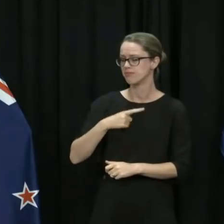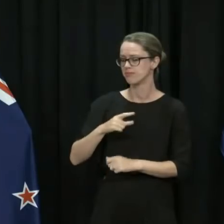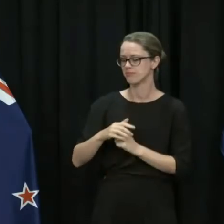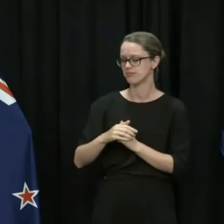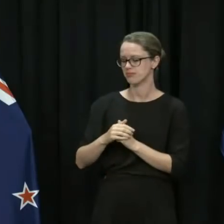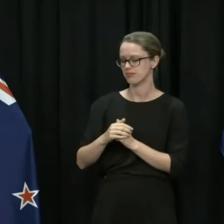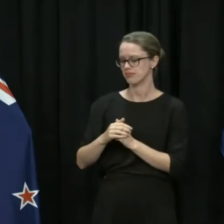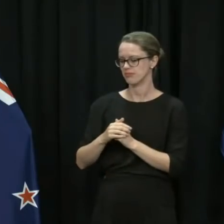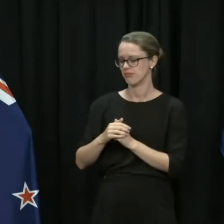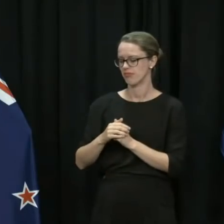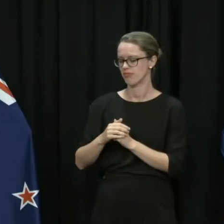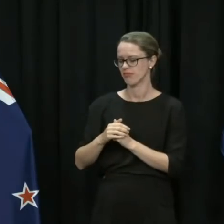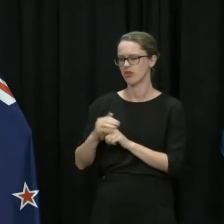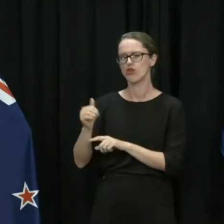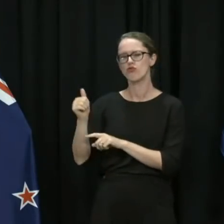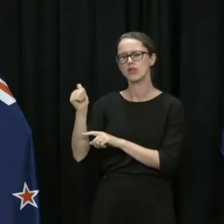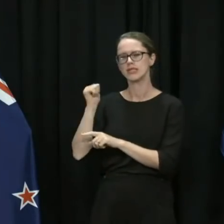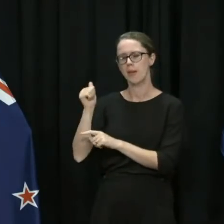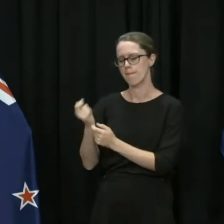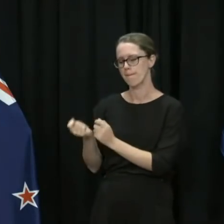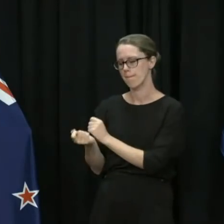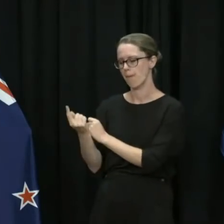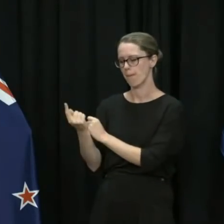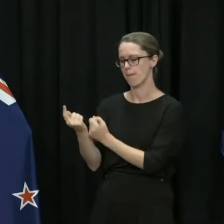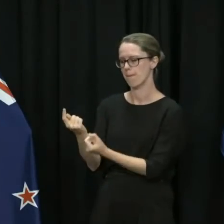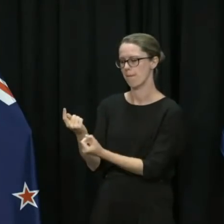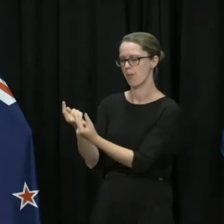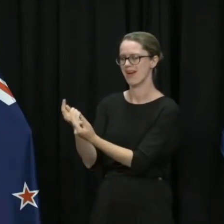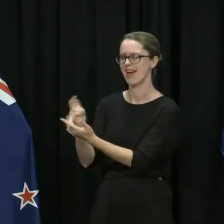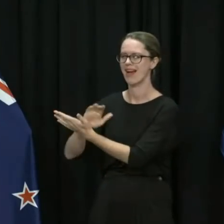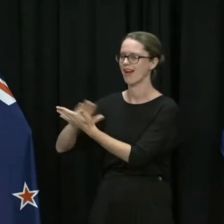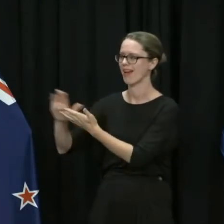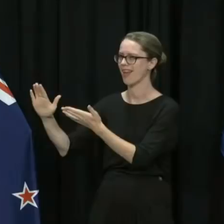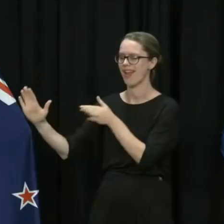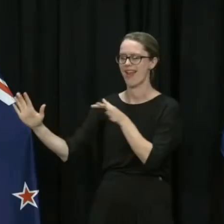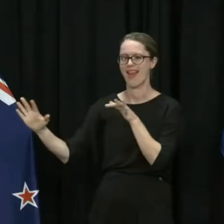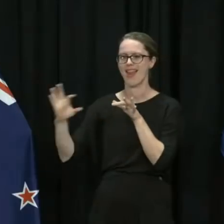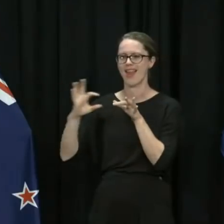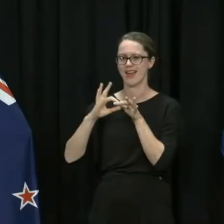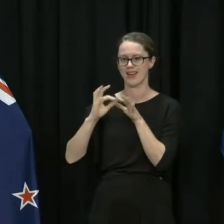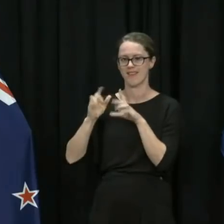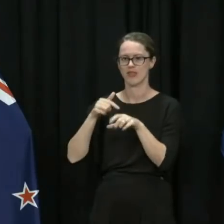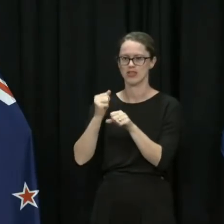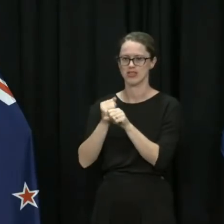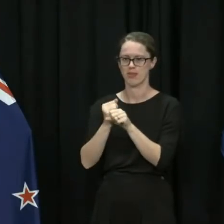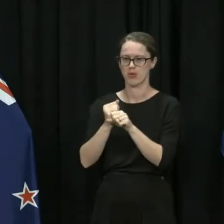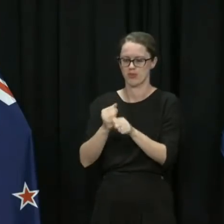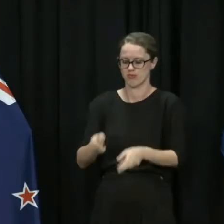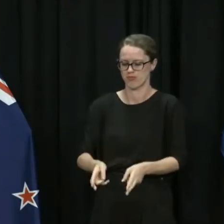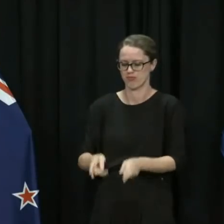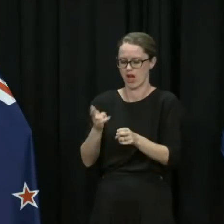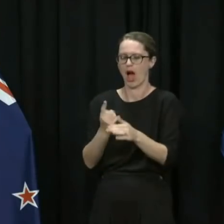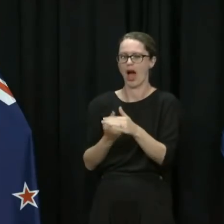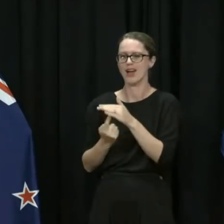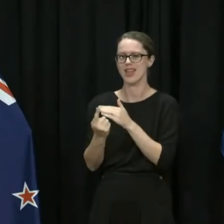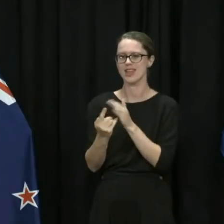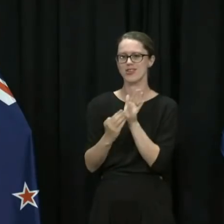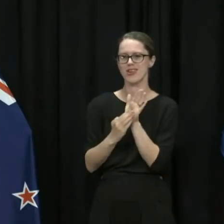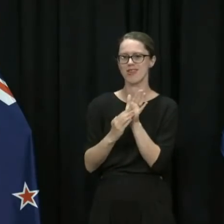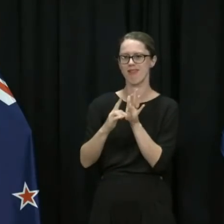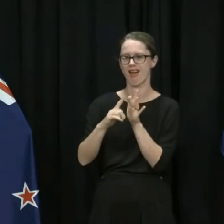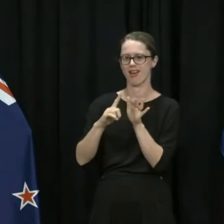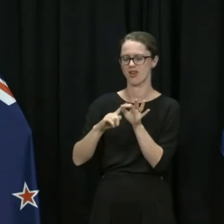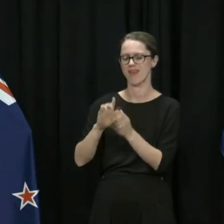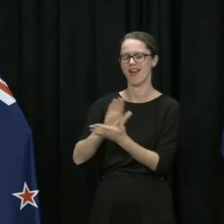recent cases we've had very clear links to, for instance, MIQ facilities, our isolation